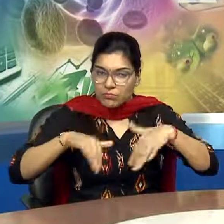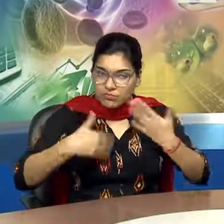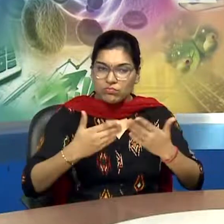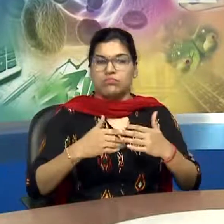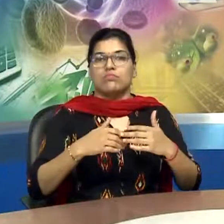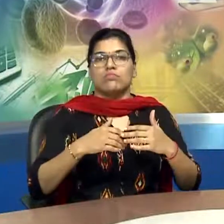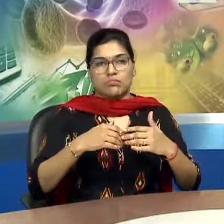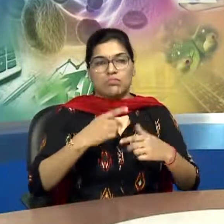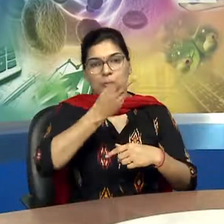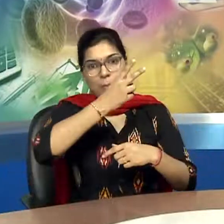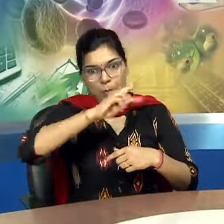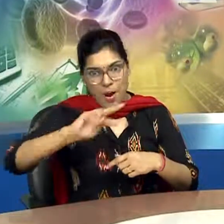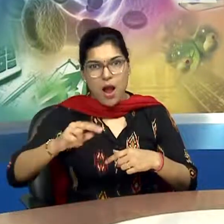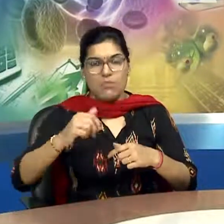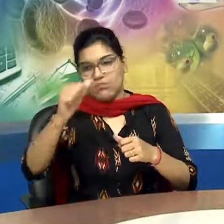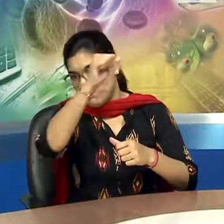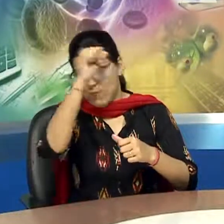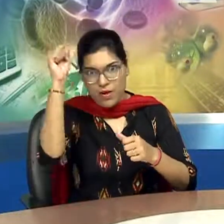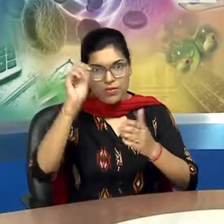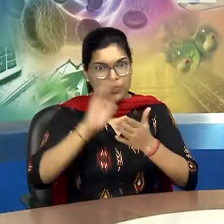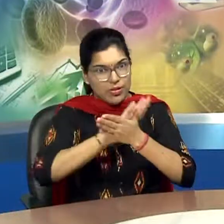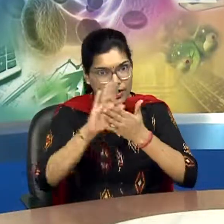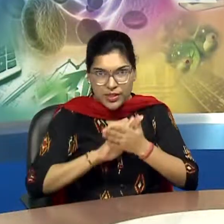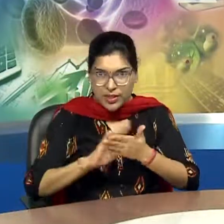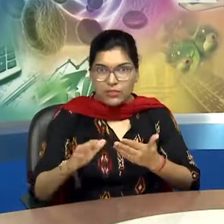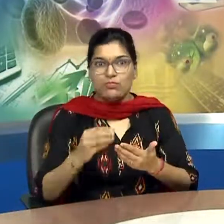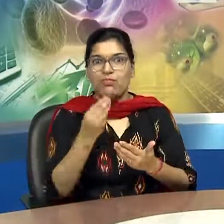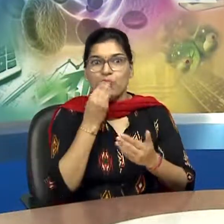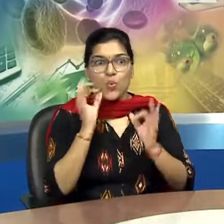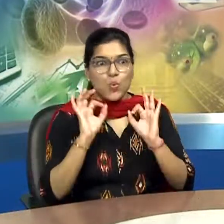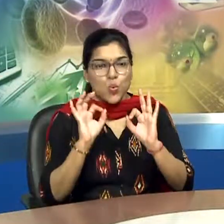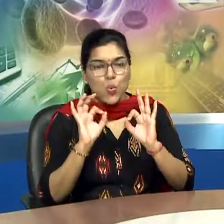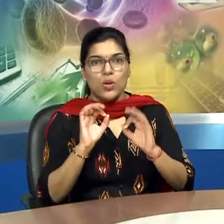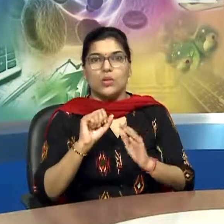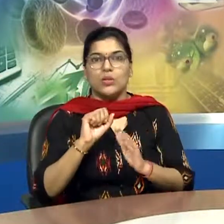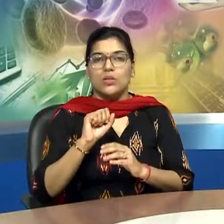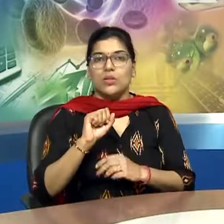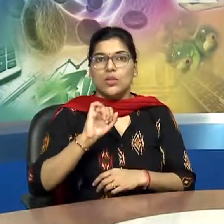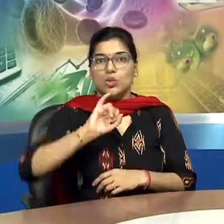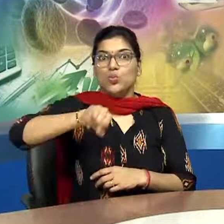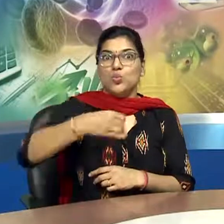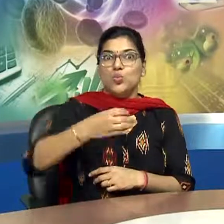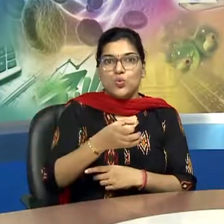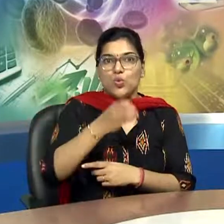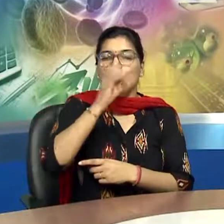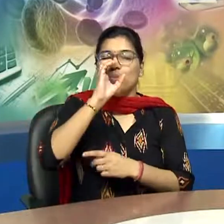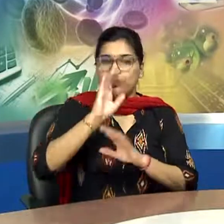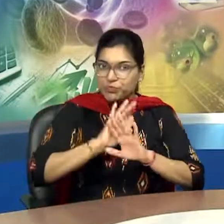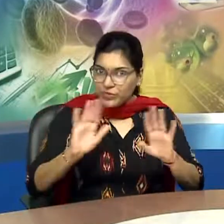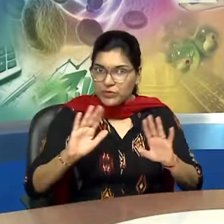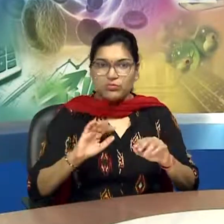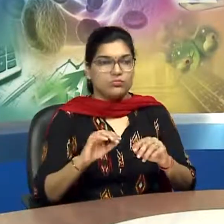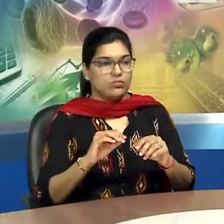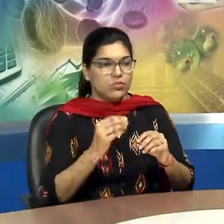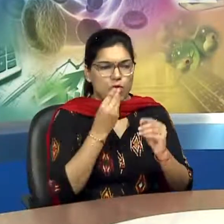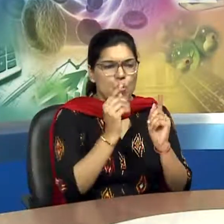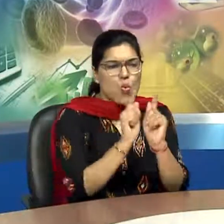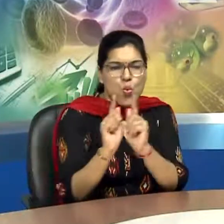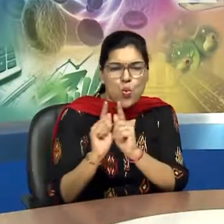exercise and eating at the right time, everything at the right time, right food and right